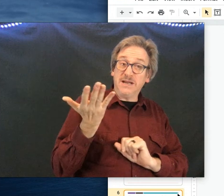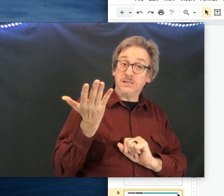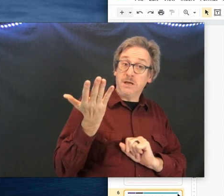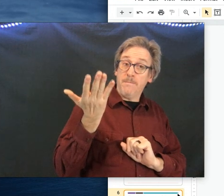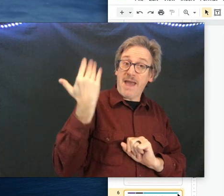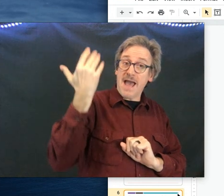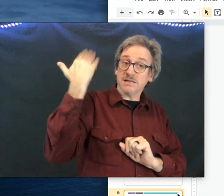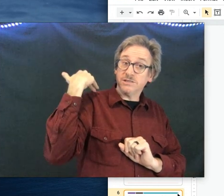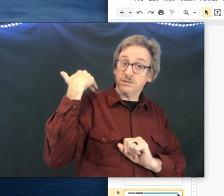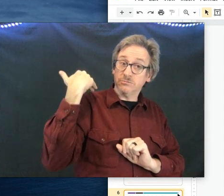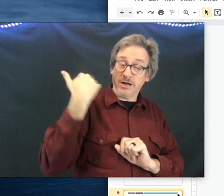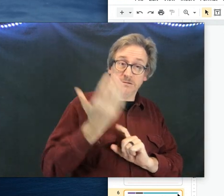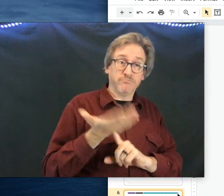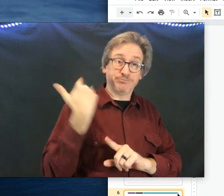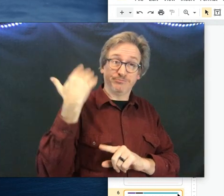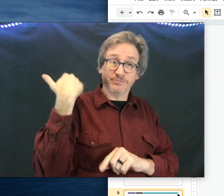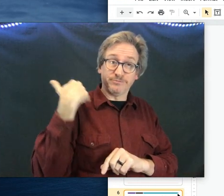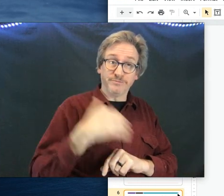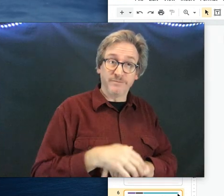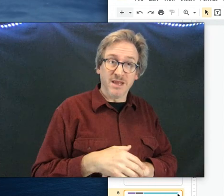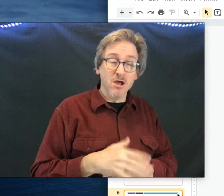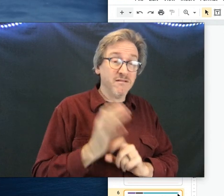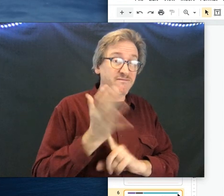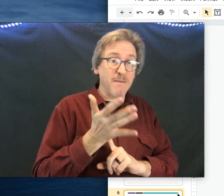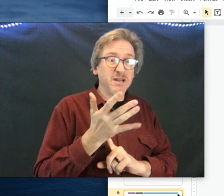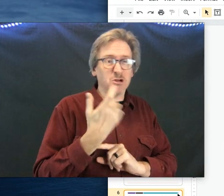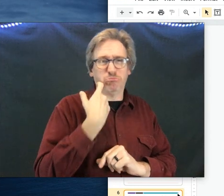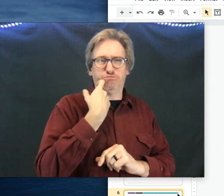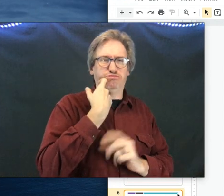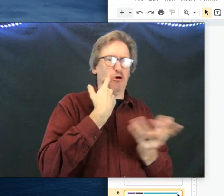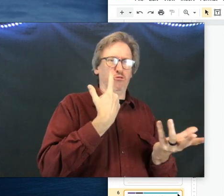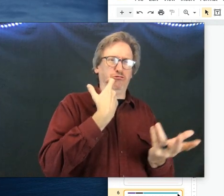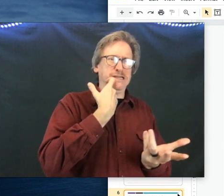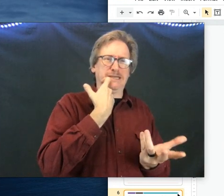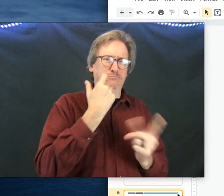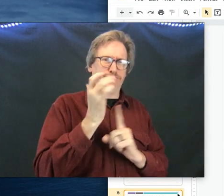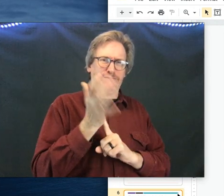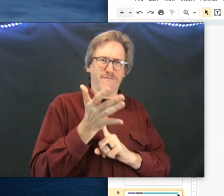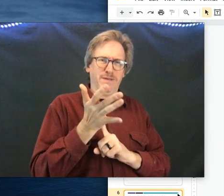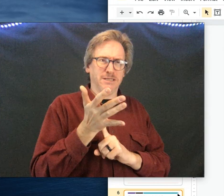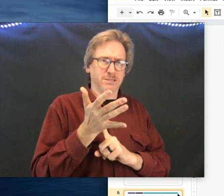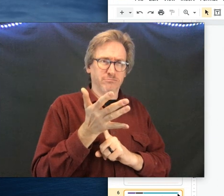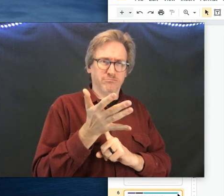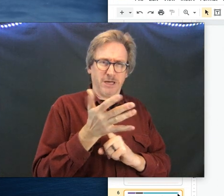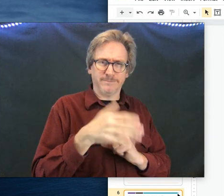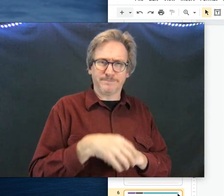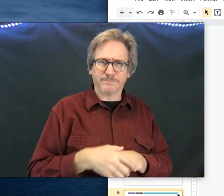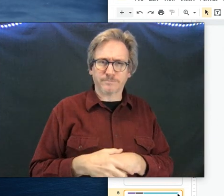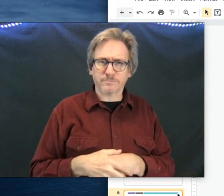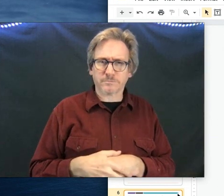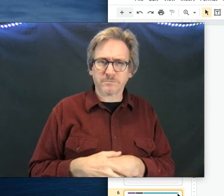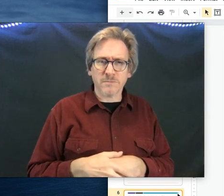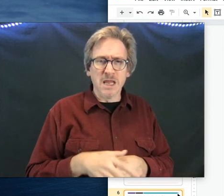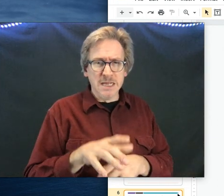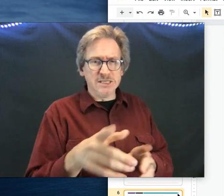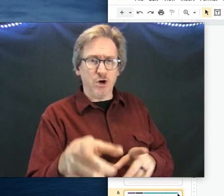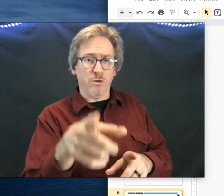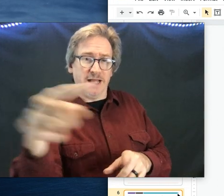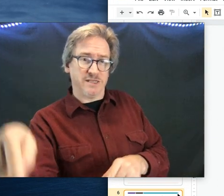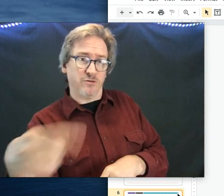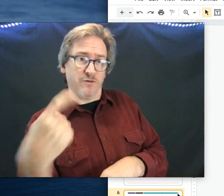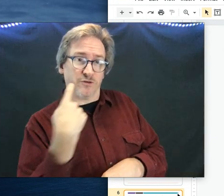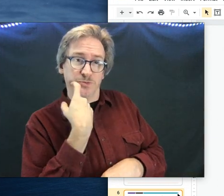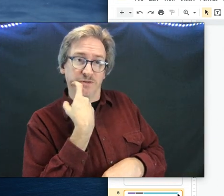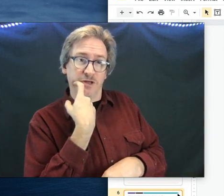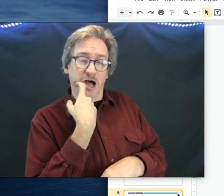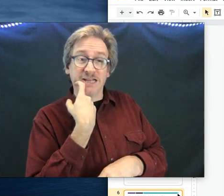5 minutes passed, right? 5 minutes ago. Oh, recent 5 minutes, right? So